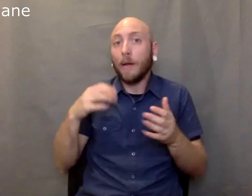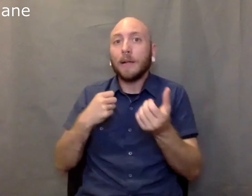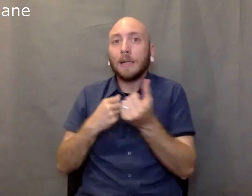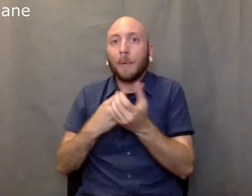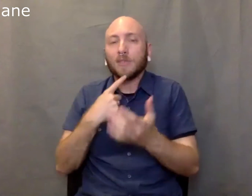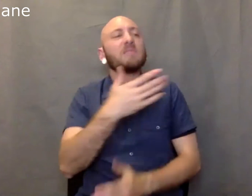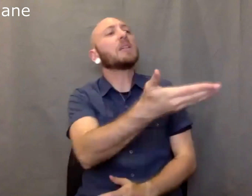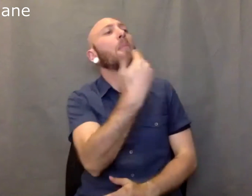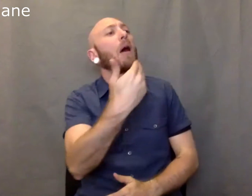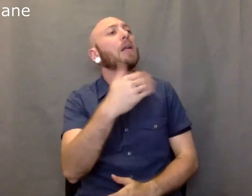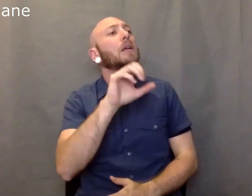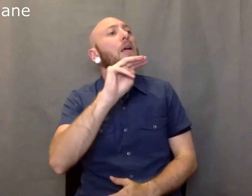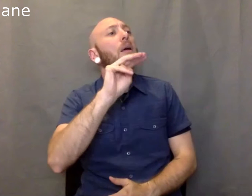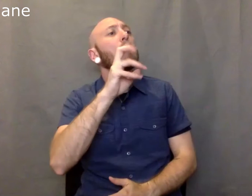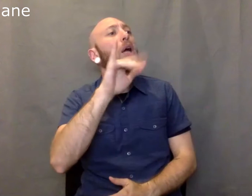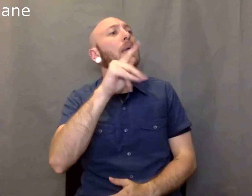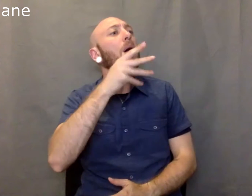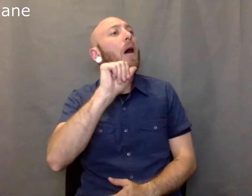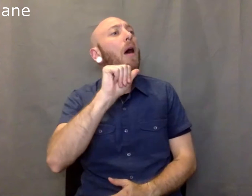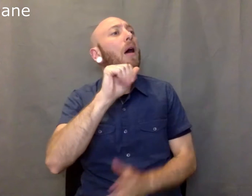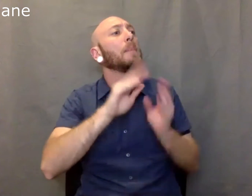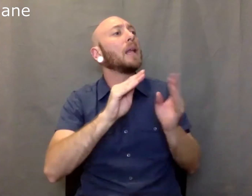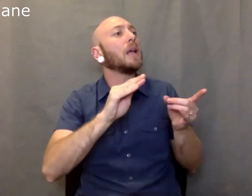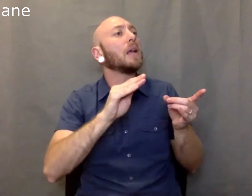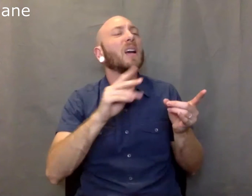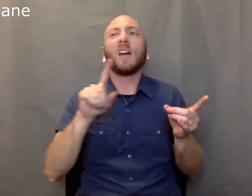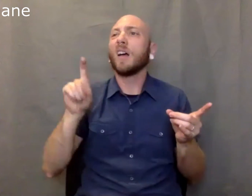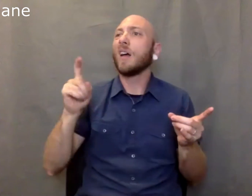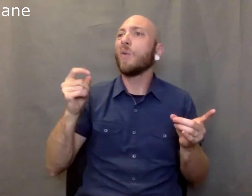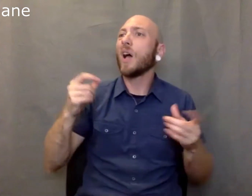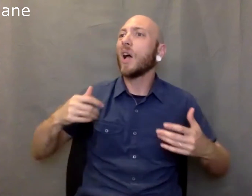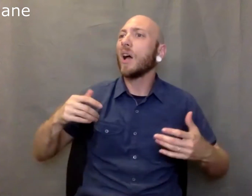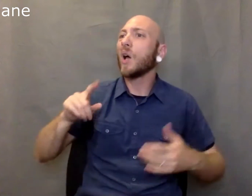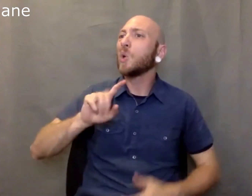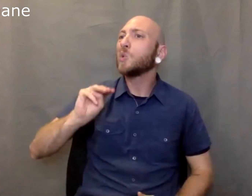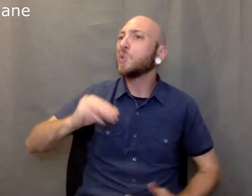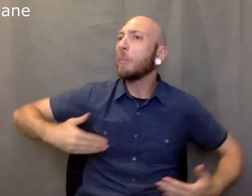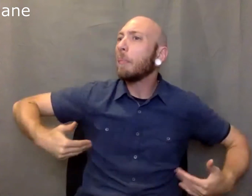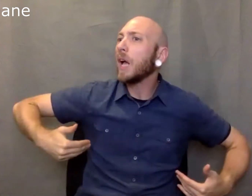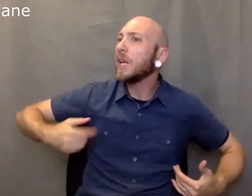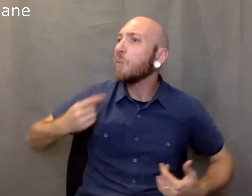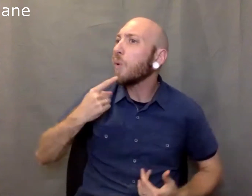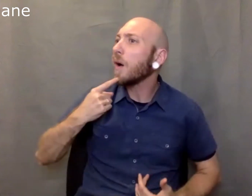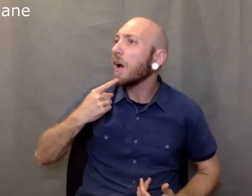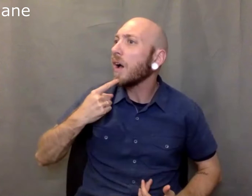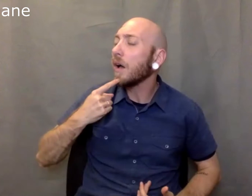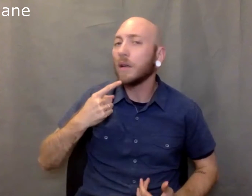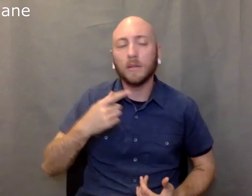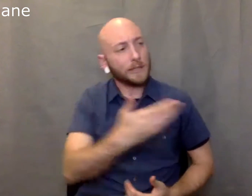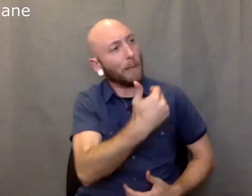Are we going to the zoo? I was so confused. He didn't explain. He was just like, we're going to a Monkey Paw meeting. So I got in his car and we drove